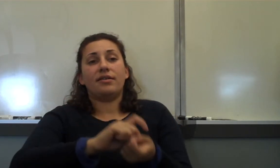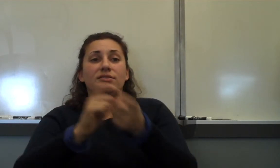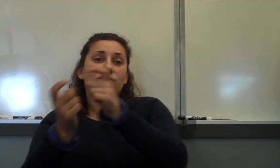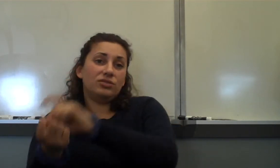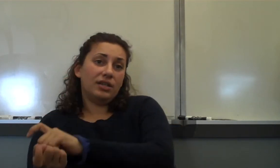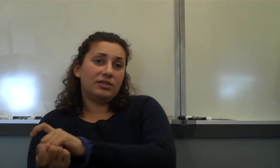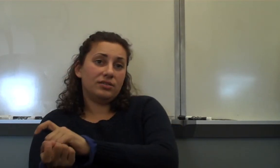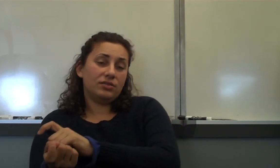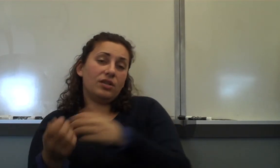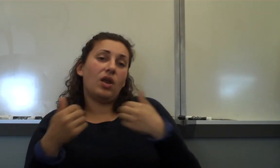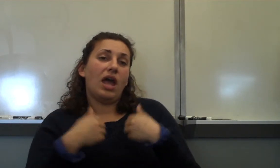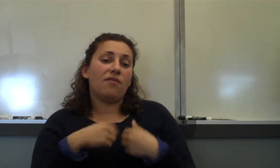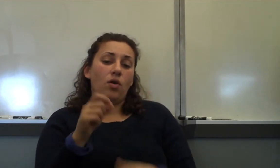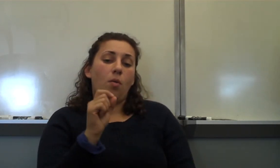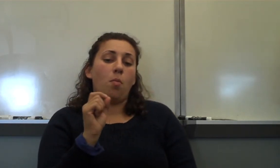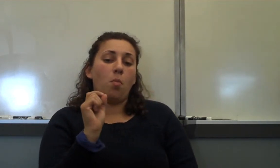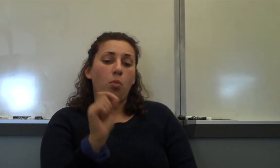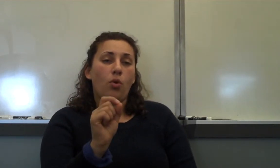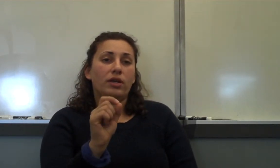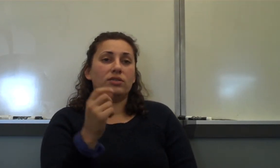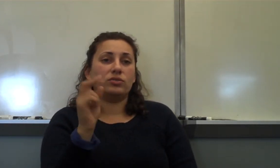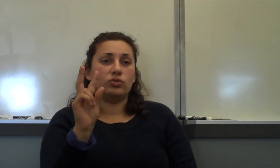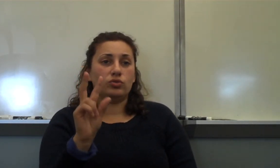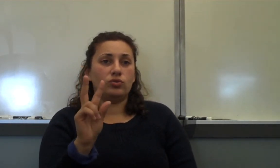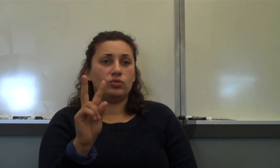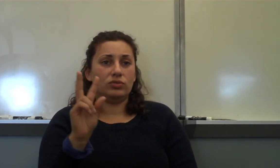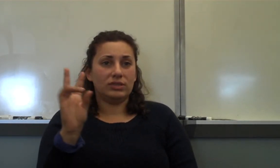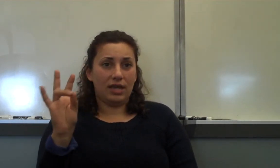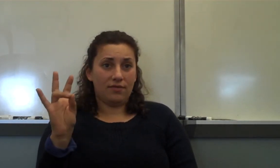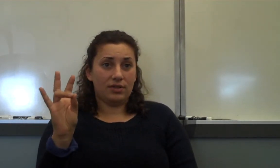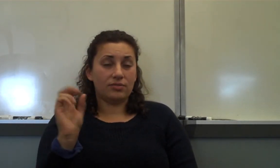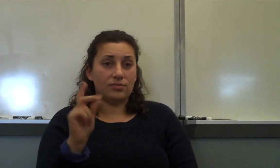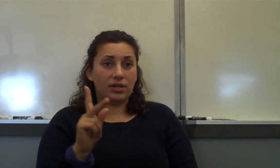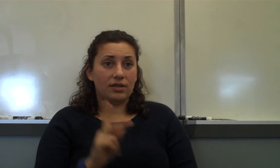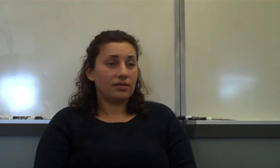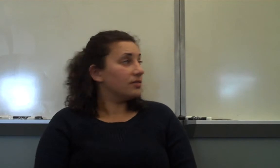a 0.27. Now let's see if it keeps on going. Suppose we do